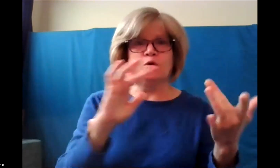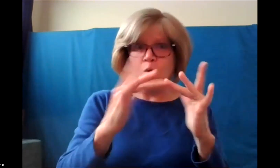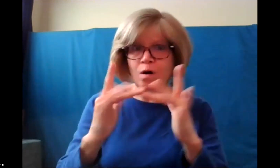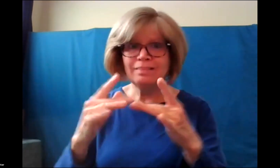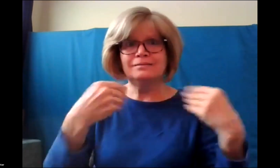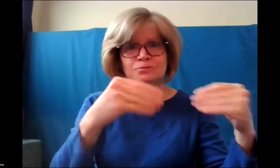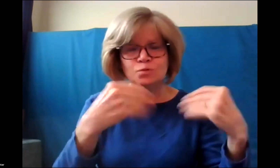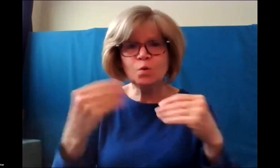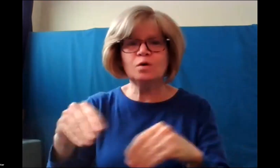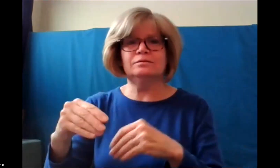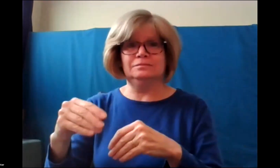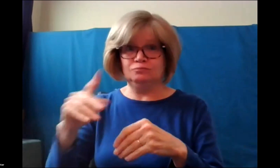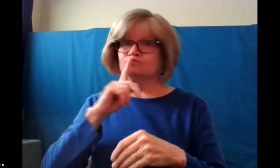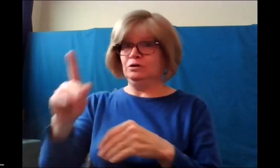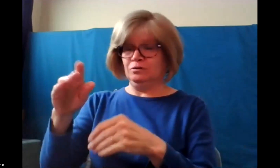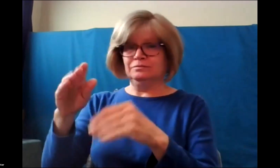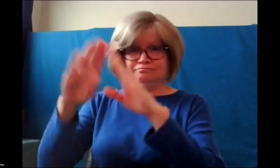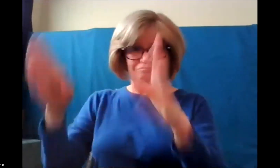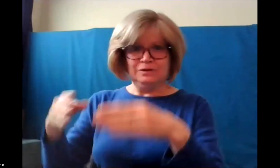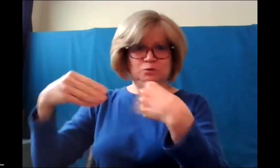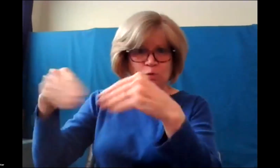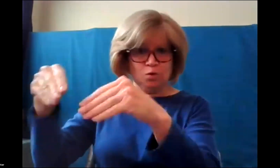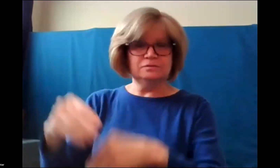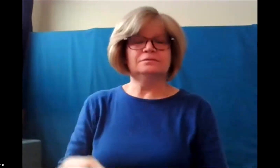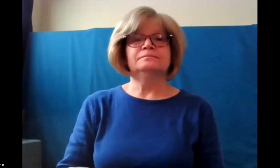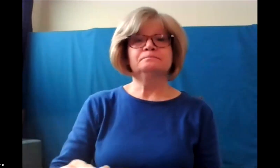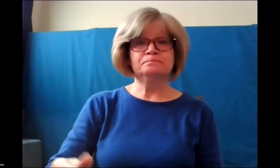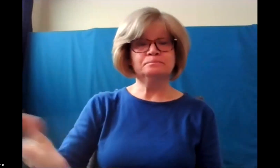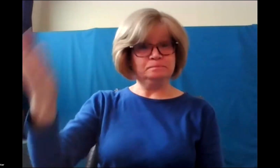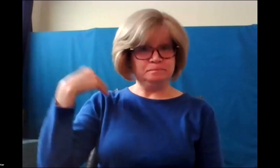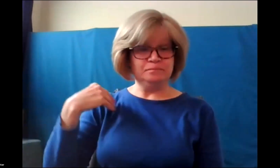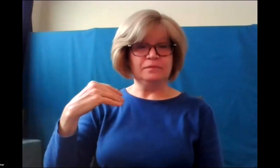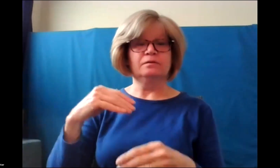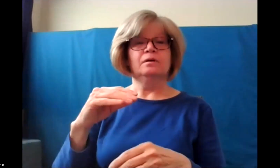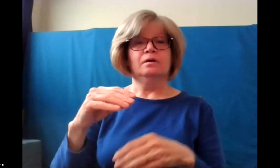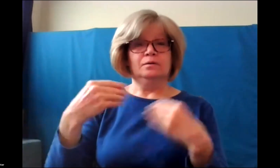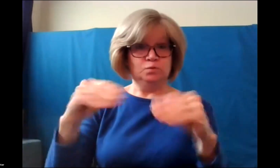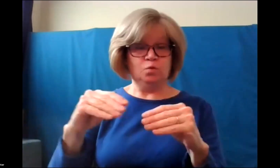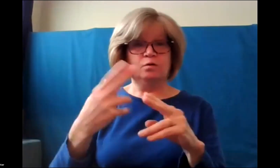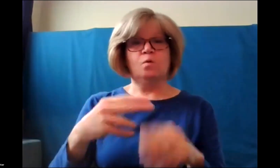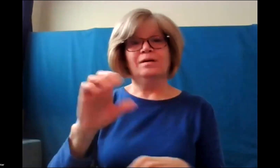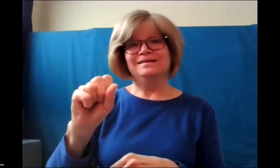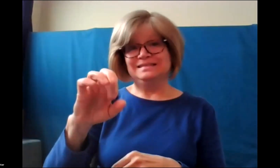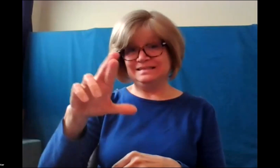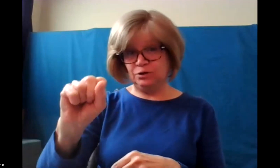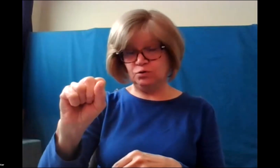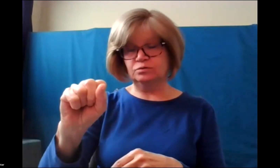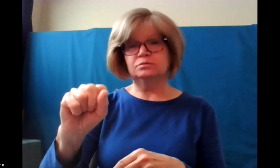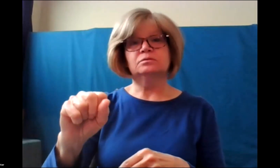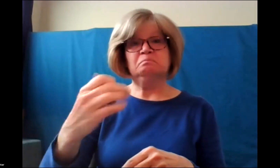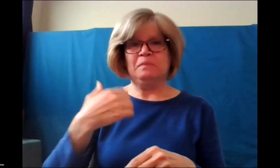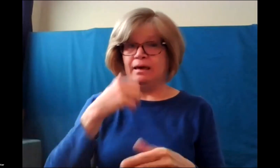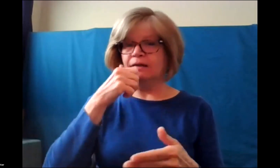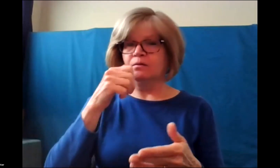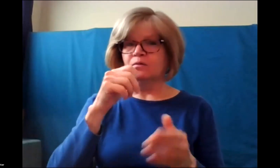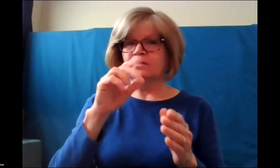box retailers. The former merchant, Sears Roebuck and Company, entitled their annual holiday mail